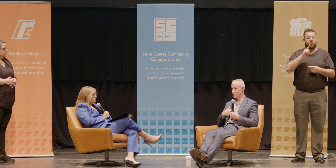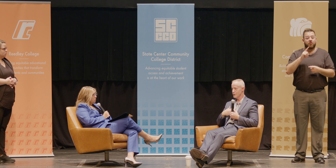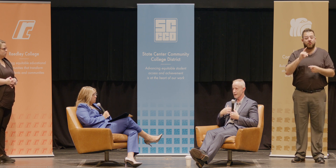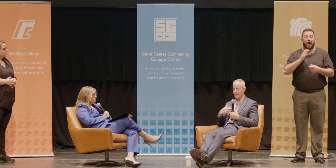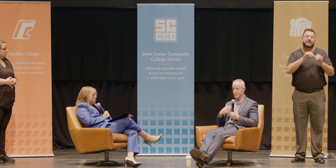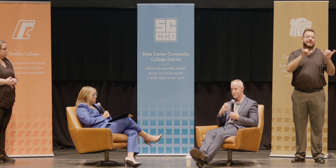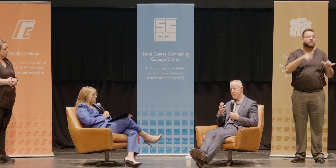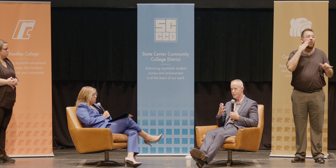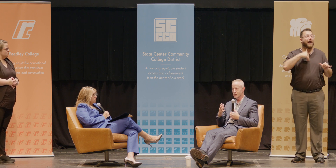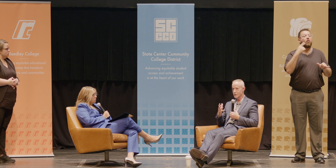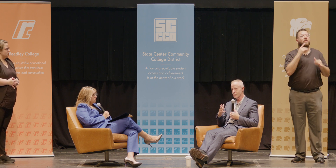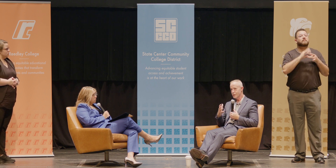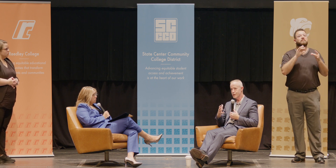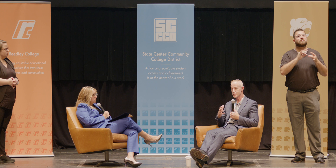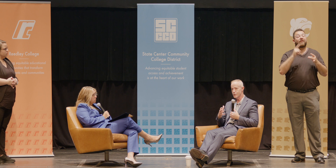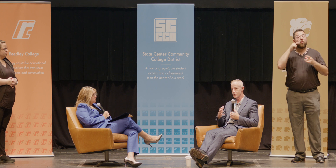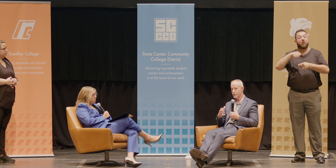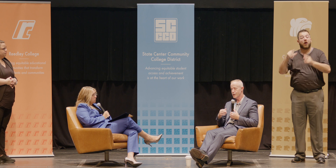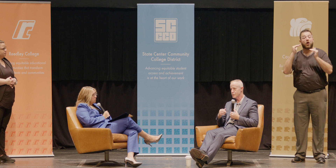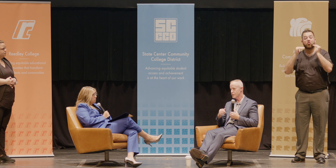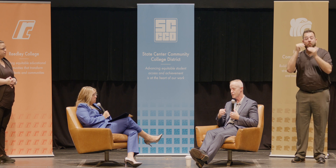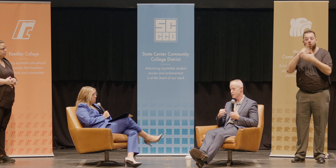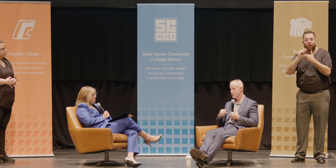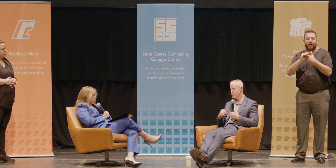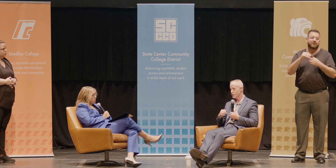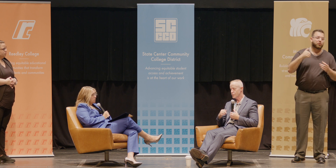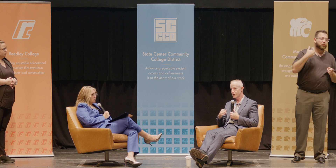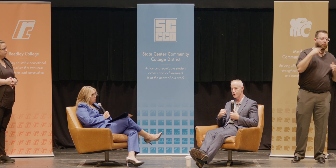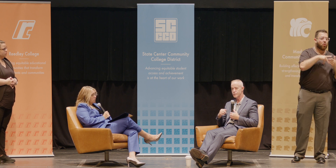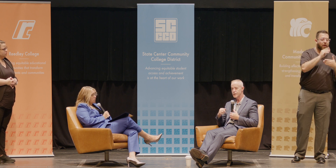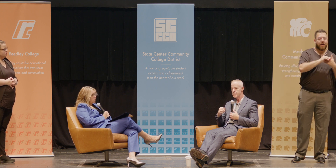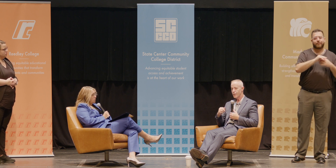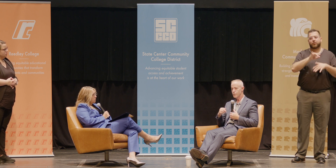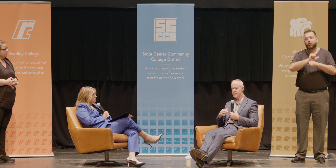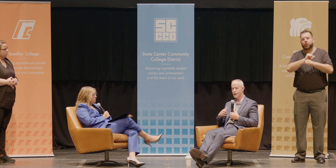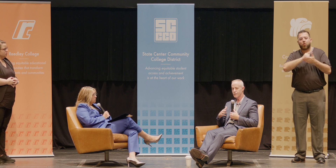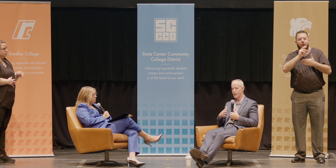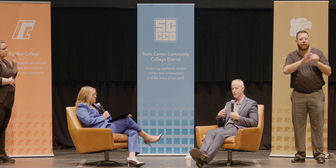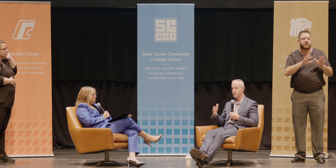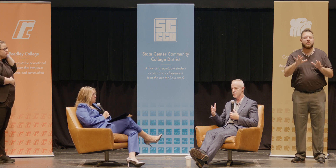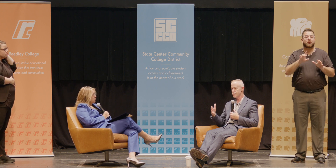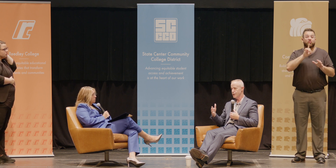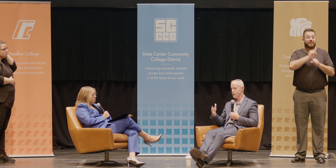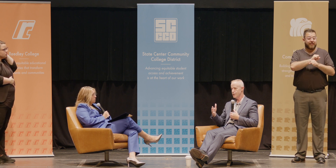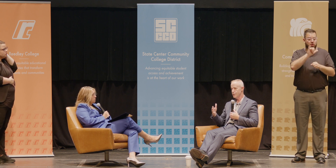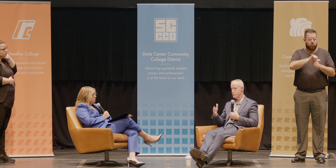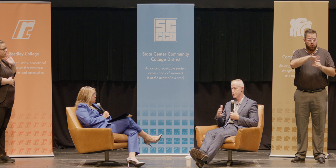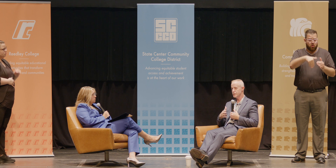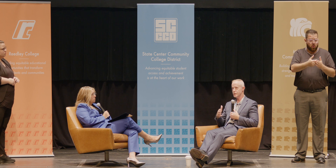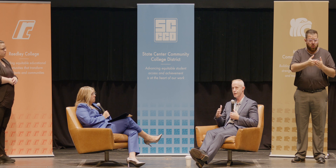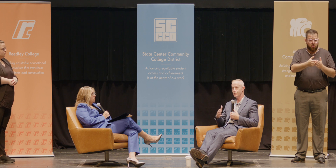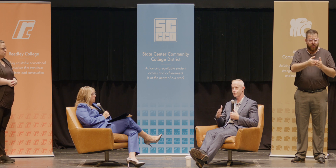say we're, adult programs, our youth programs, and our dislocated worker programs are really kind of an offshoot of